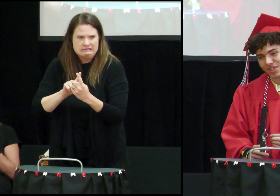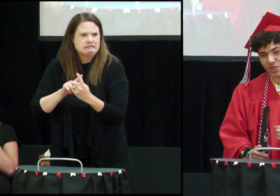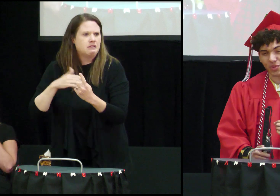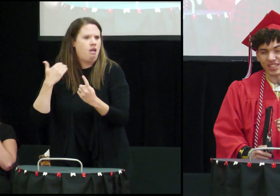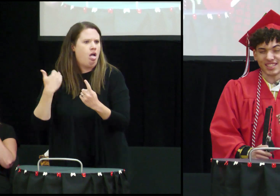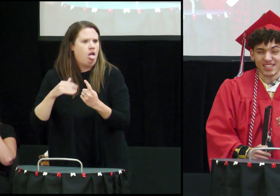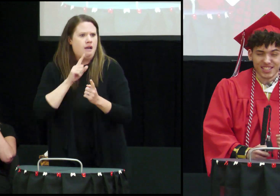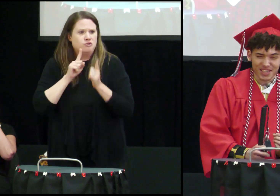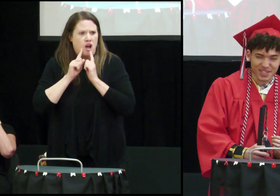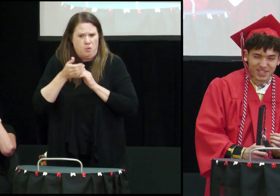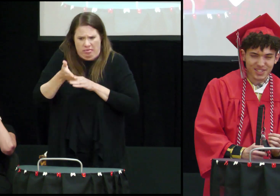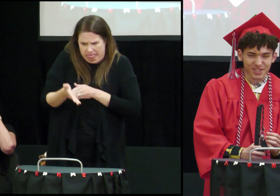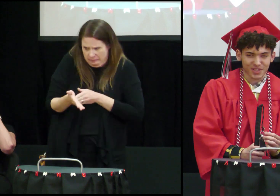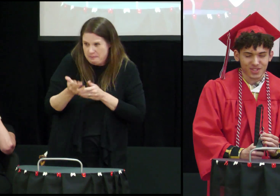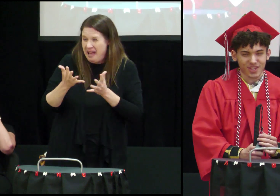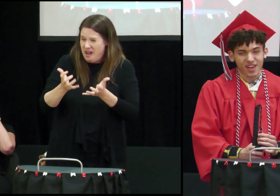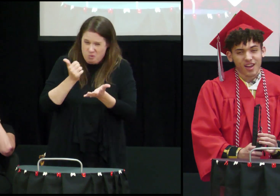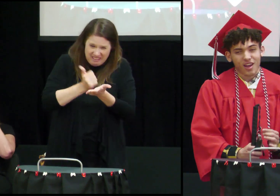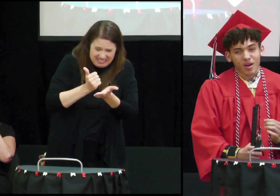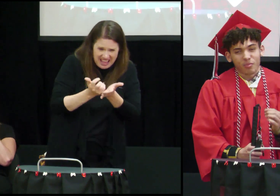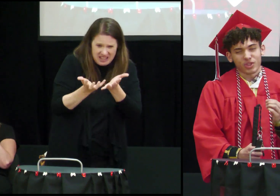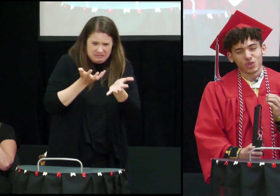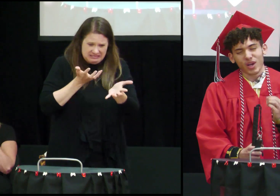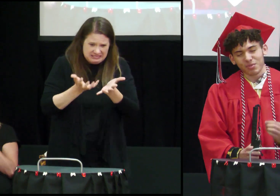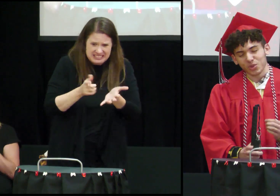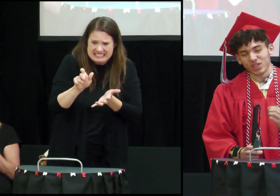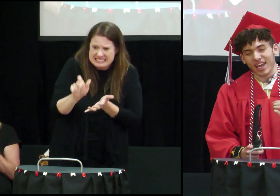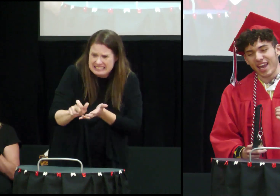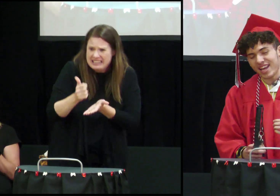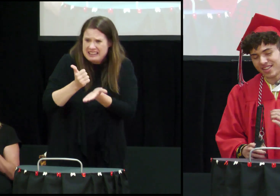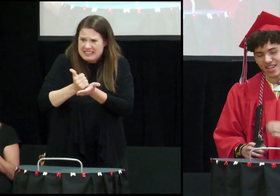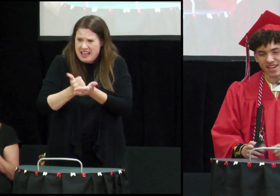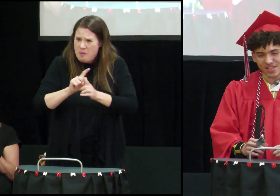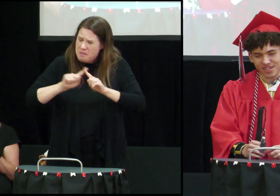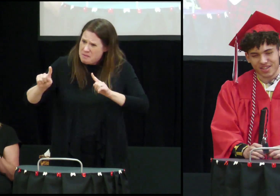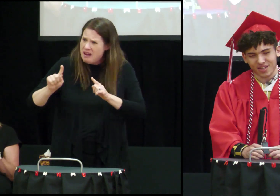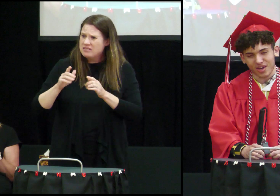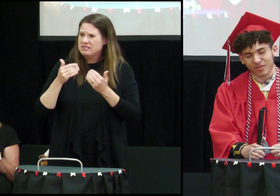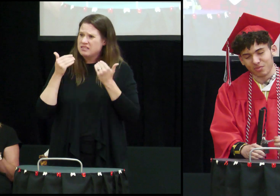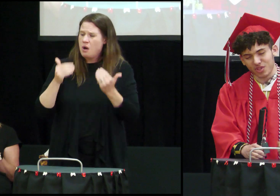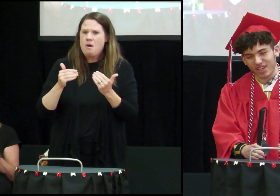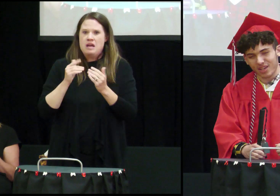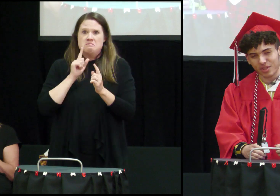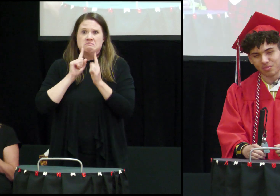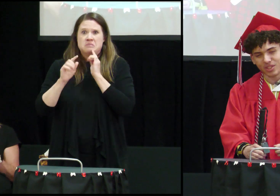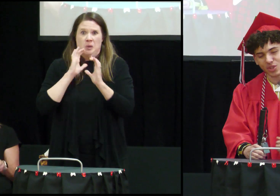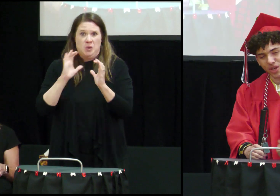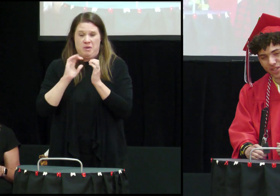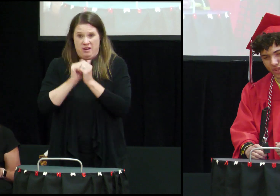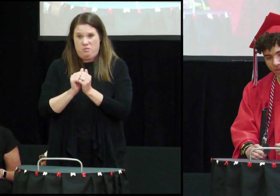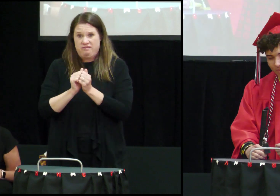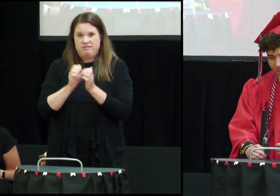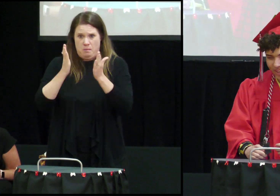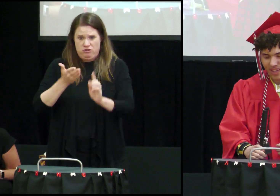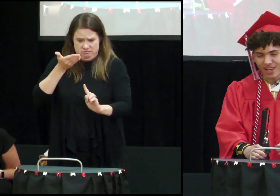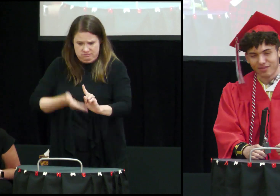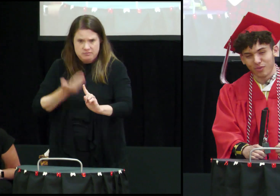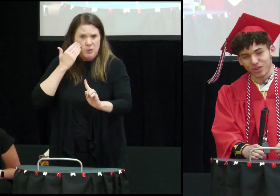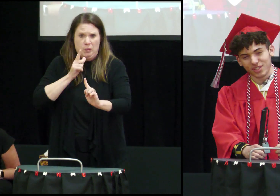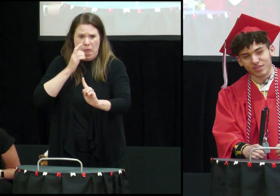you really need the assistance, but you absolutely hate the idea of communicating with a complete stranger. And fortunately for